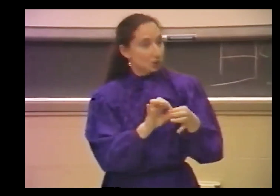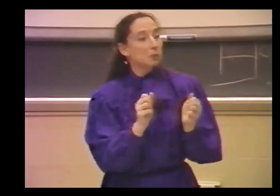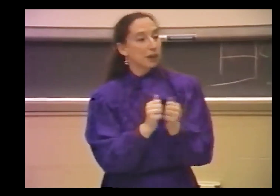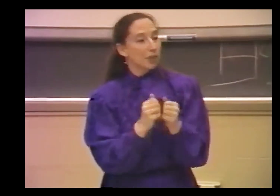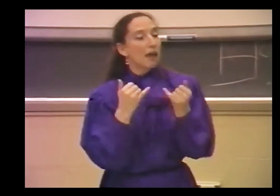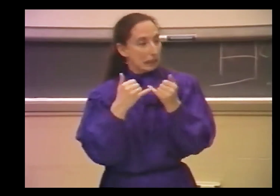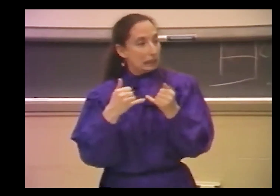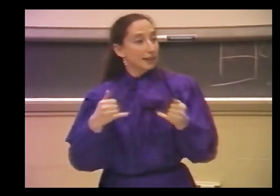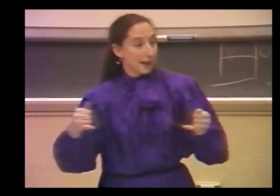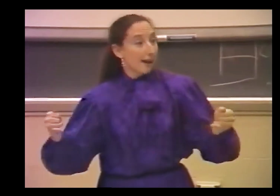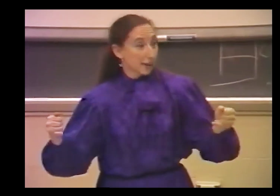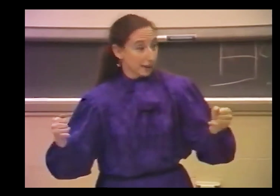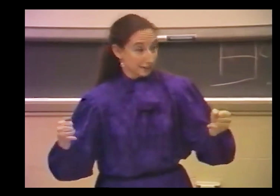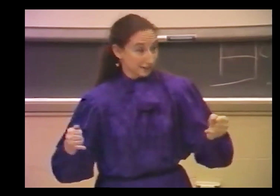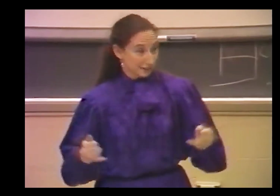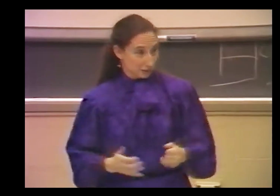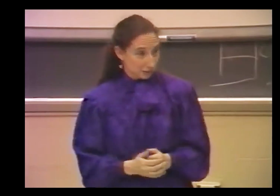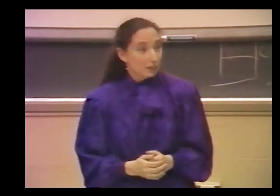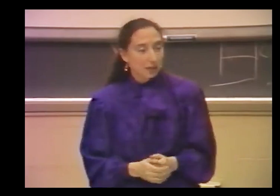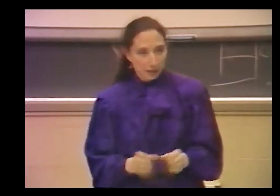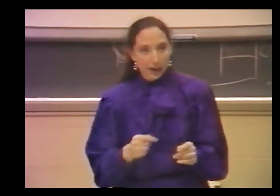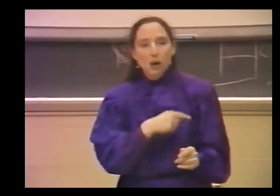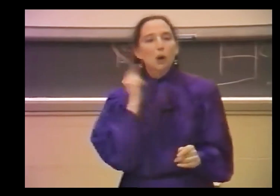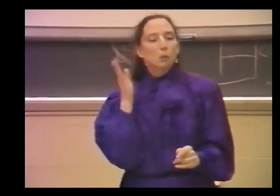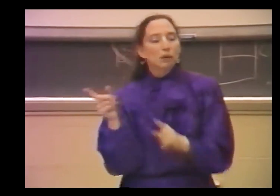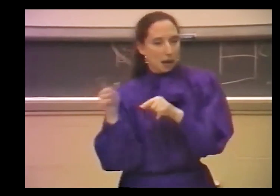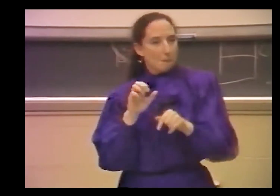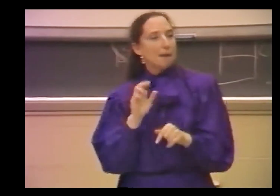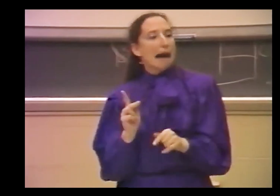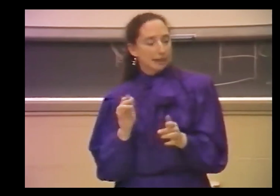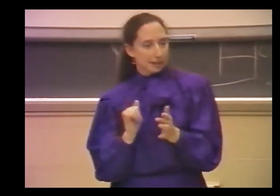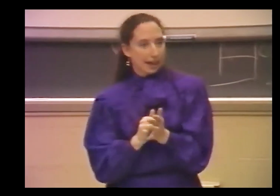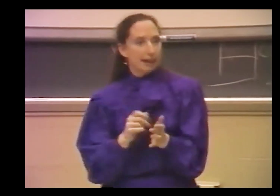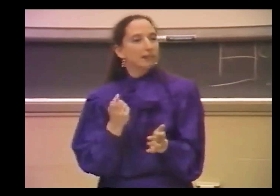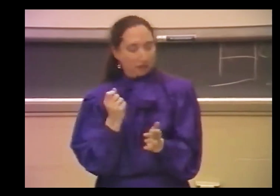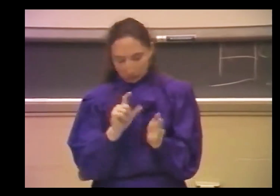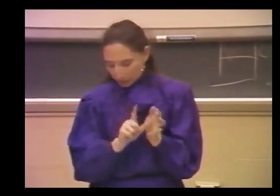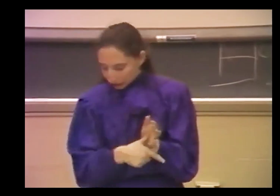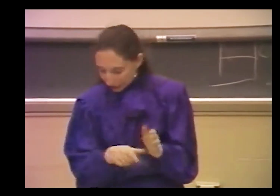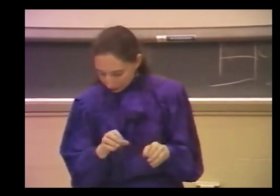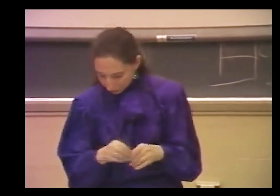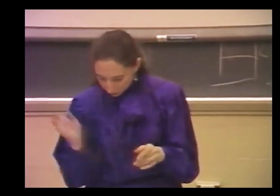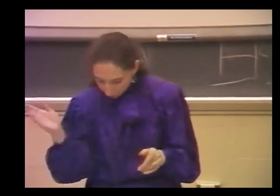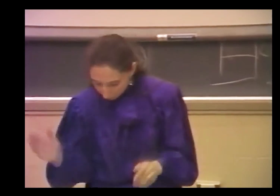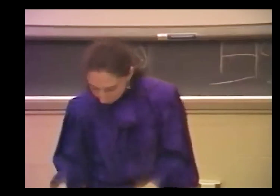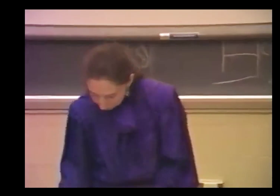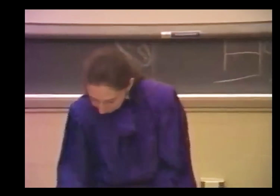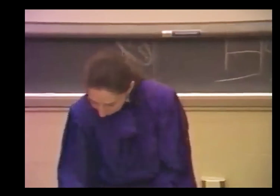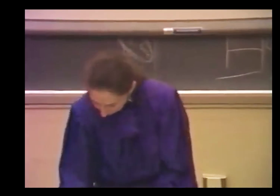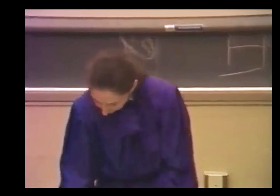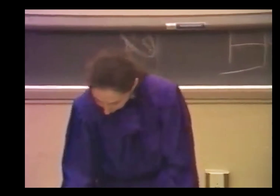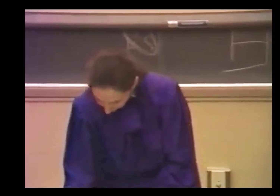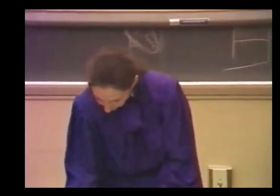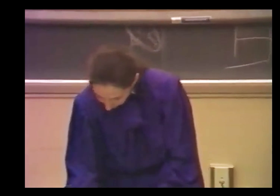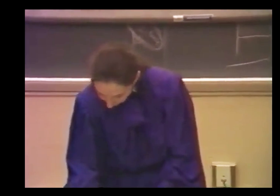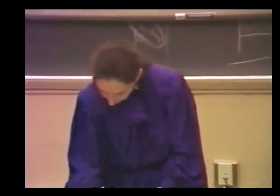do with linearity. Okay? We'll come back to that a little bit later in the talk.